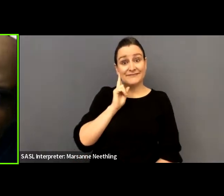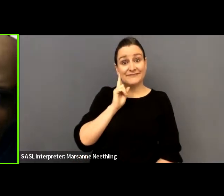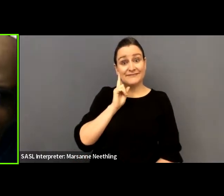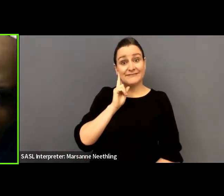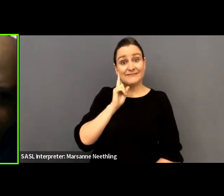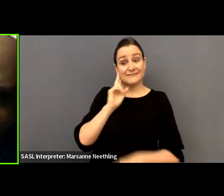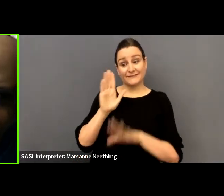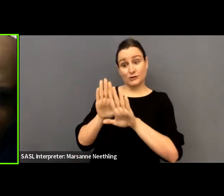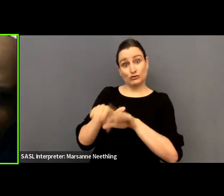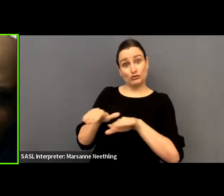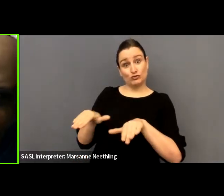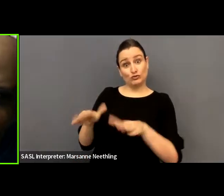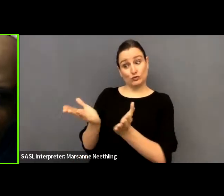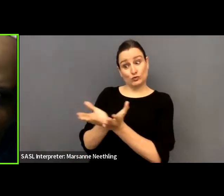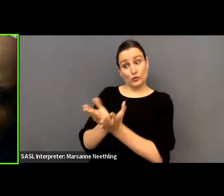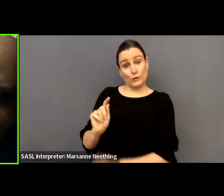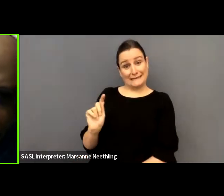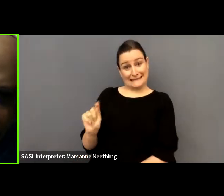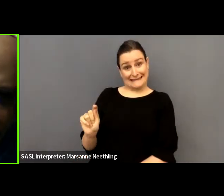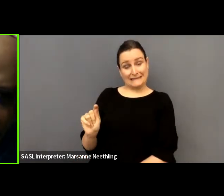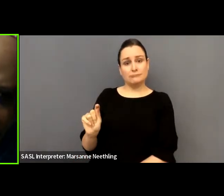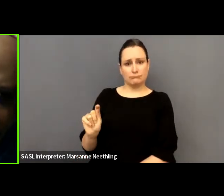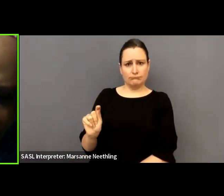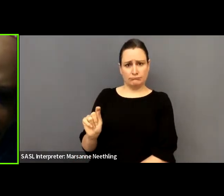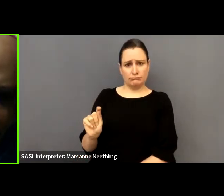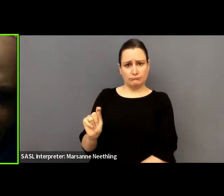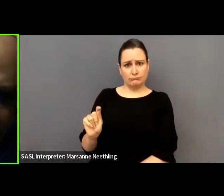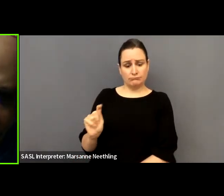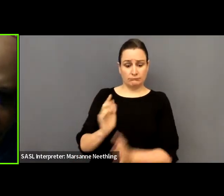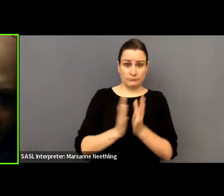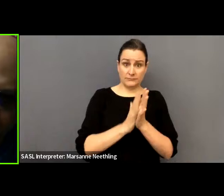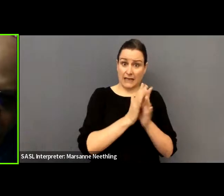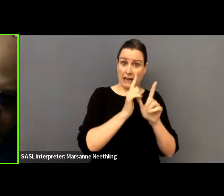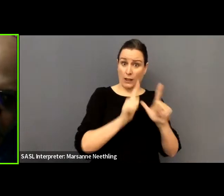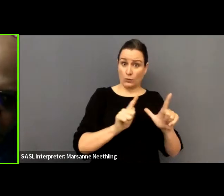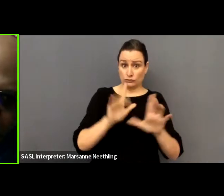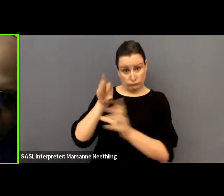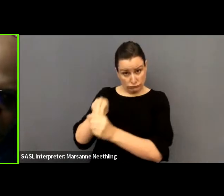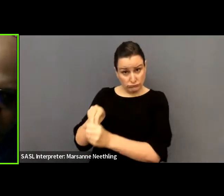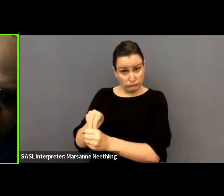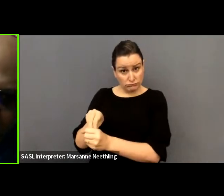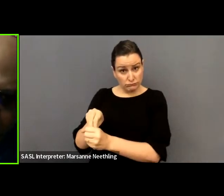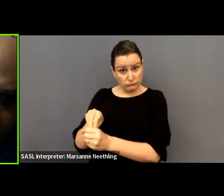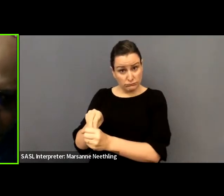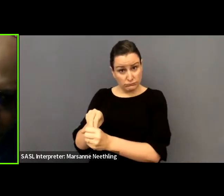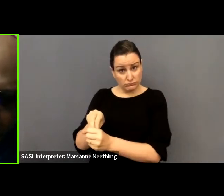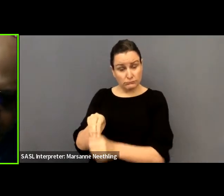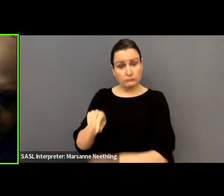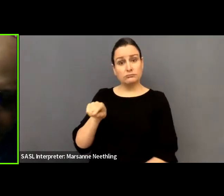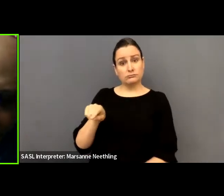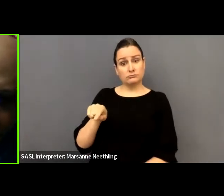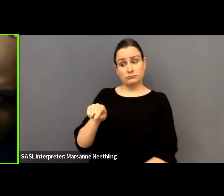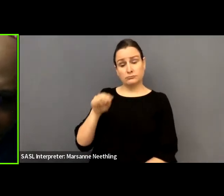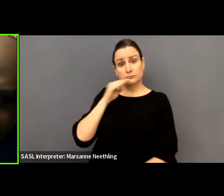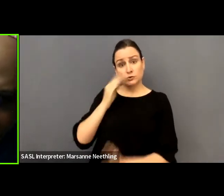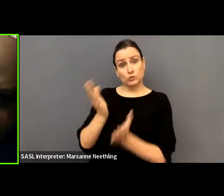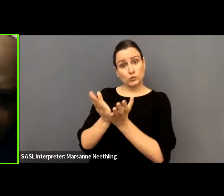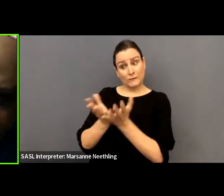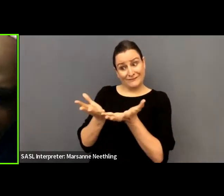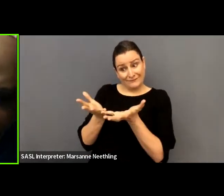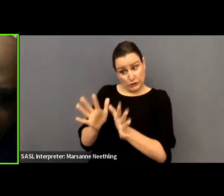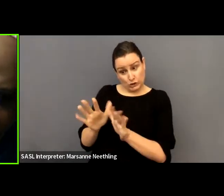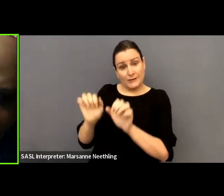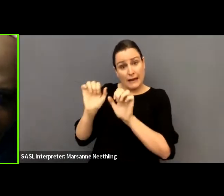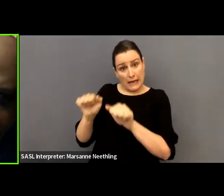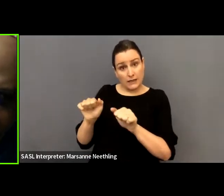to use South African Sign Language and to transition from basic education to higher education? And